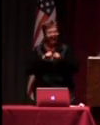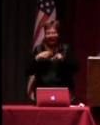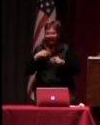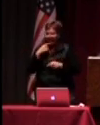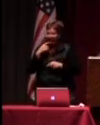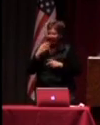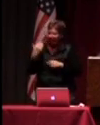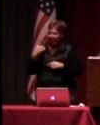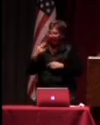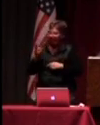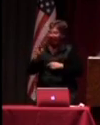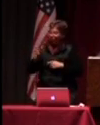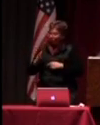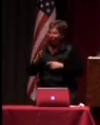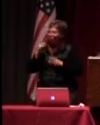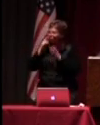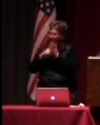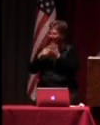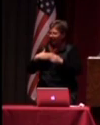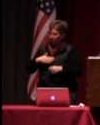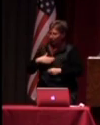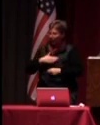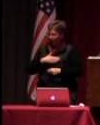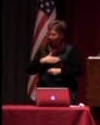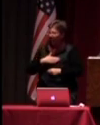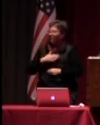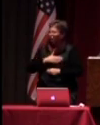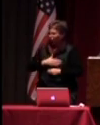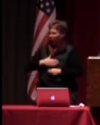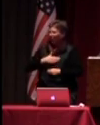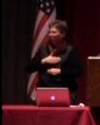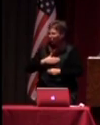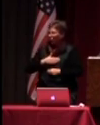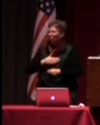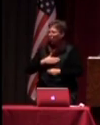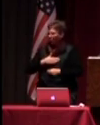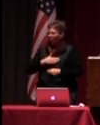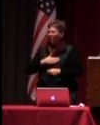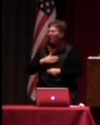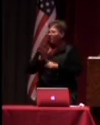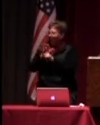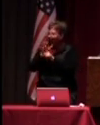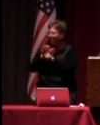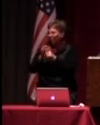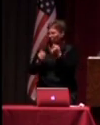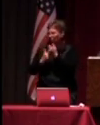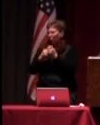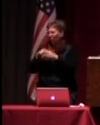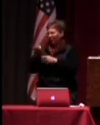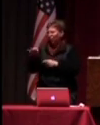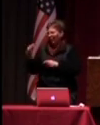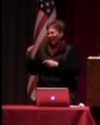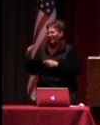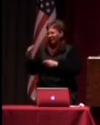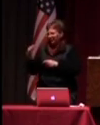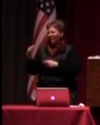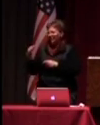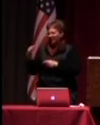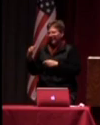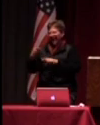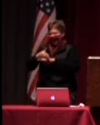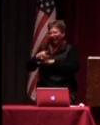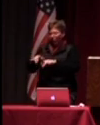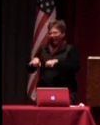earlier, historians have long recognized that Napoleon did, in fact, enjoy genuine popular support in France, especially in the years immediately after he took power. He was